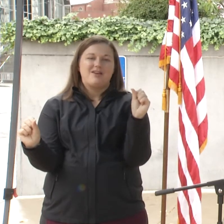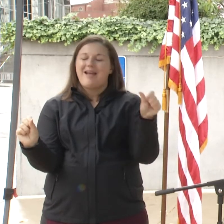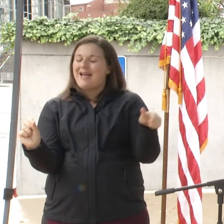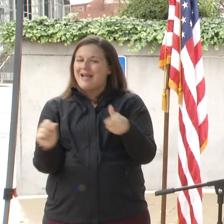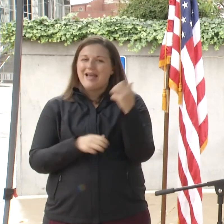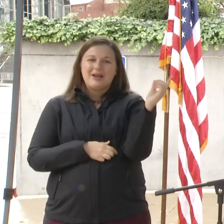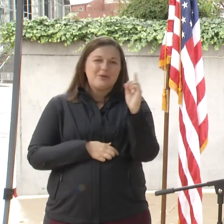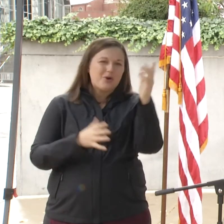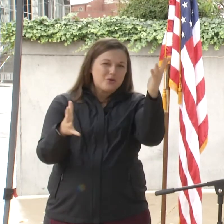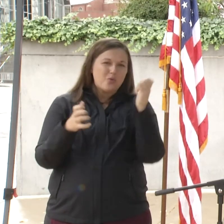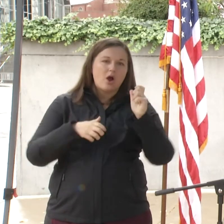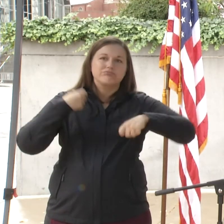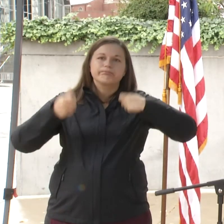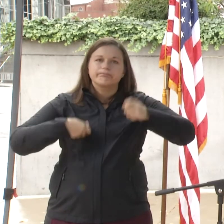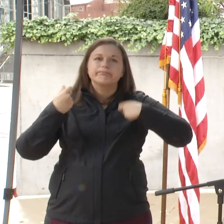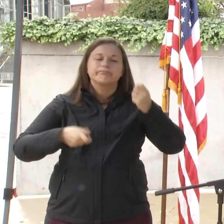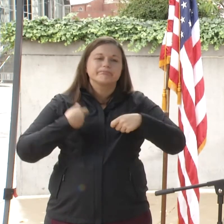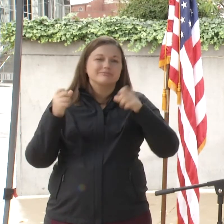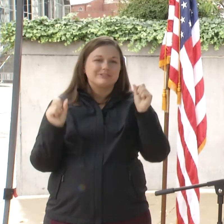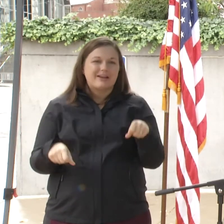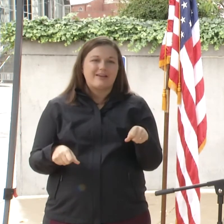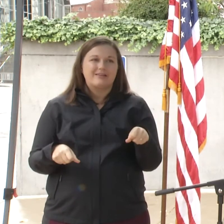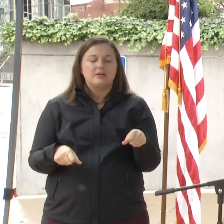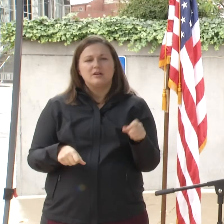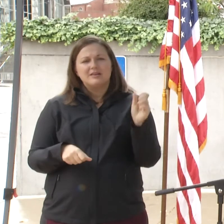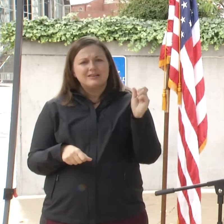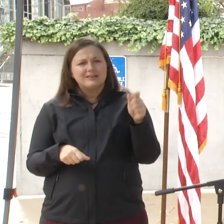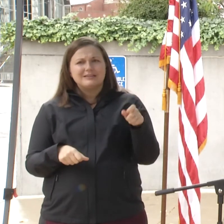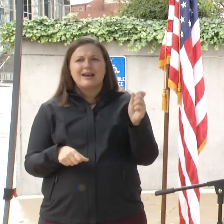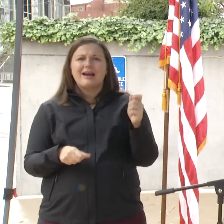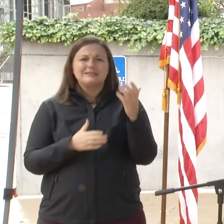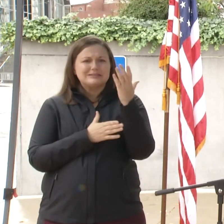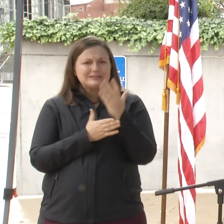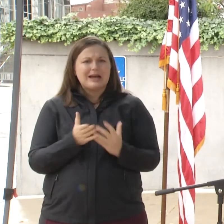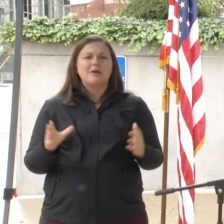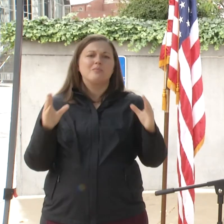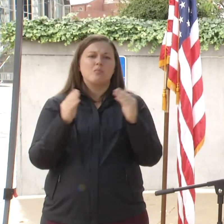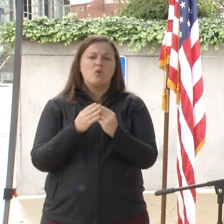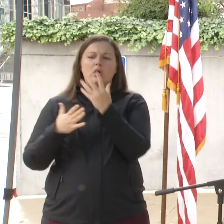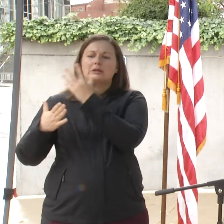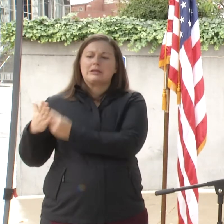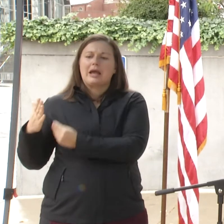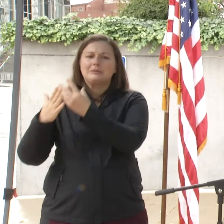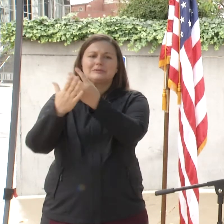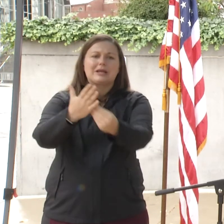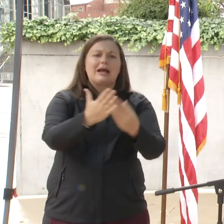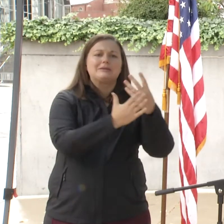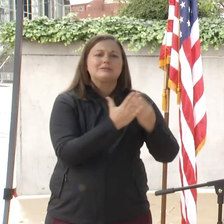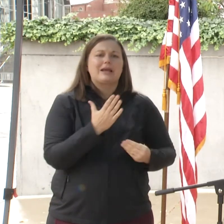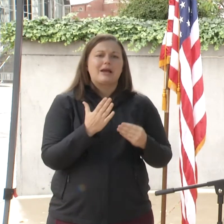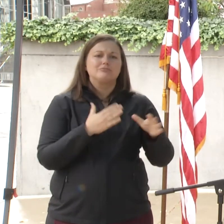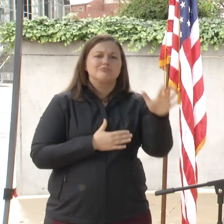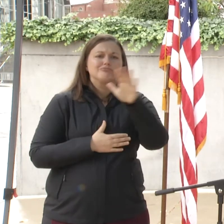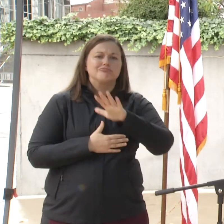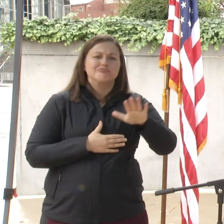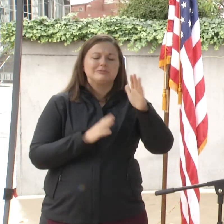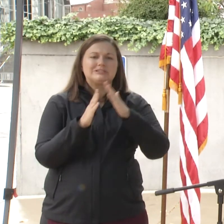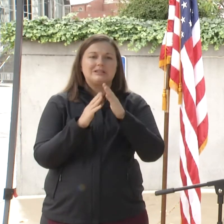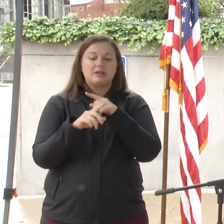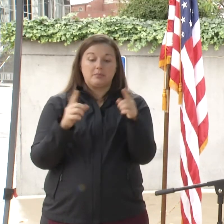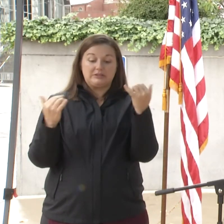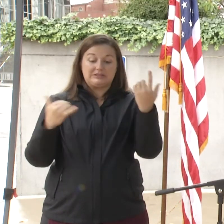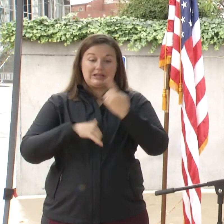to get to. Look, we have a lot of gaps to fill, and they're all over the city. But today we celebrate